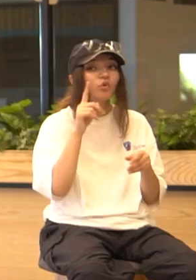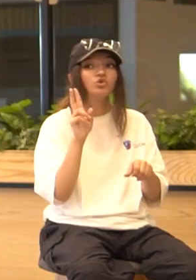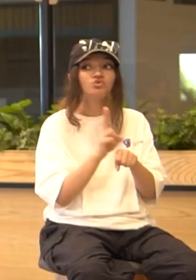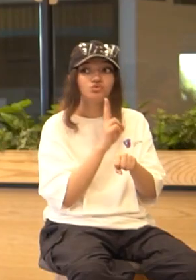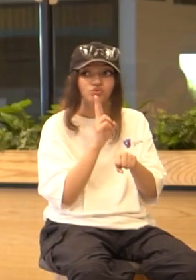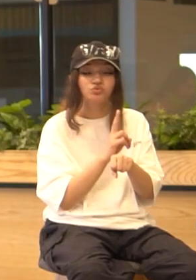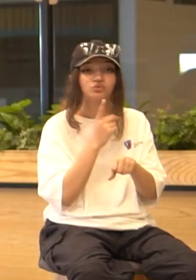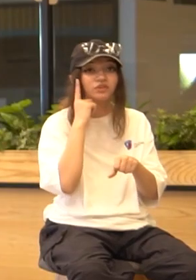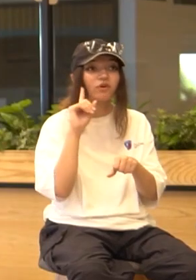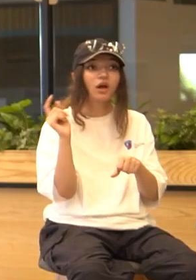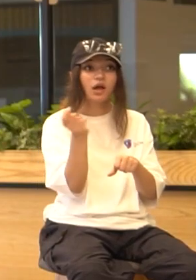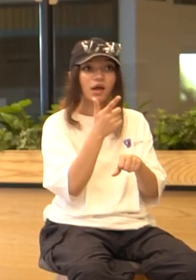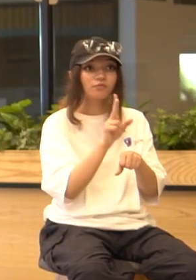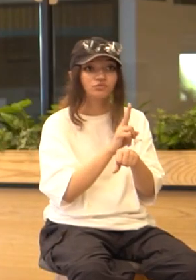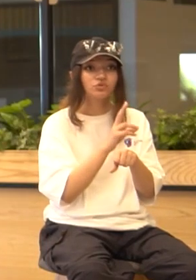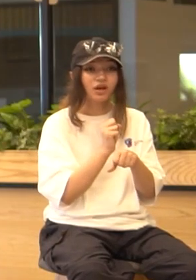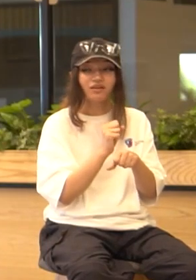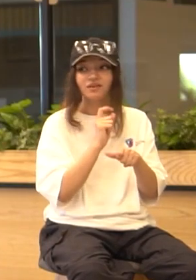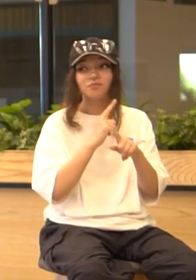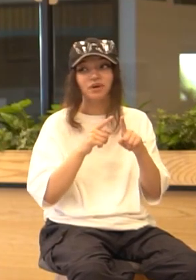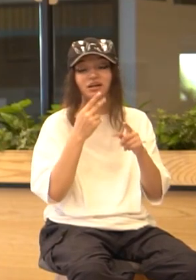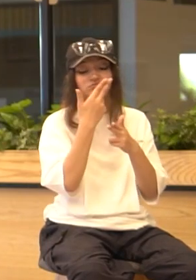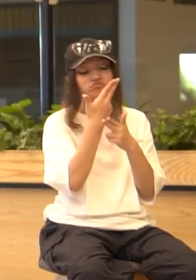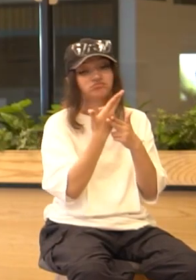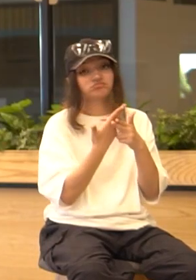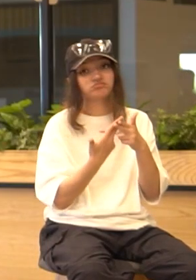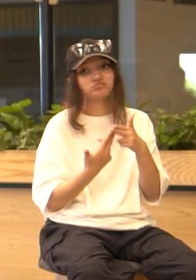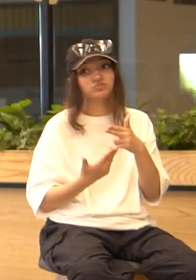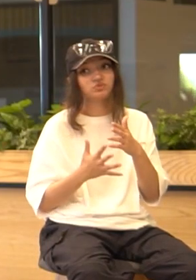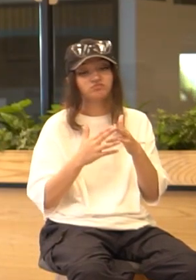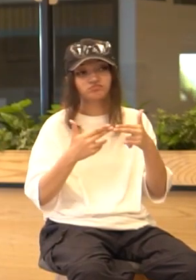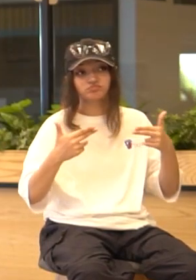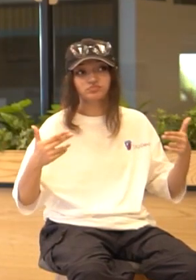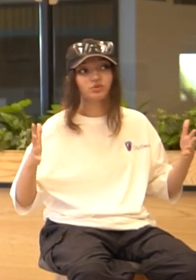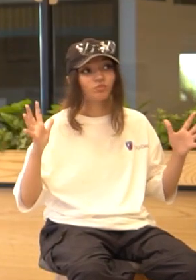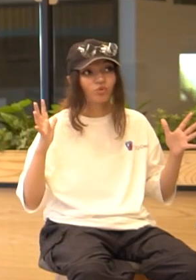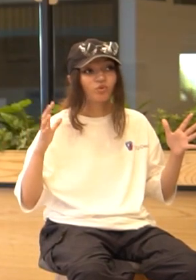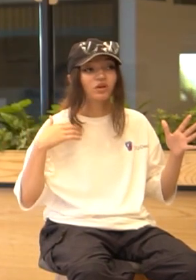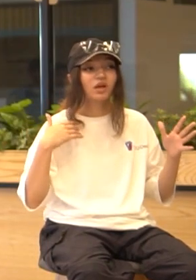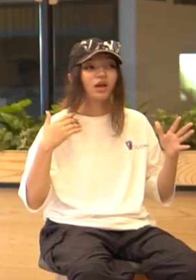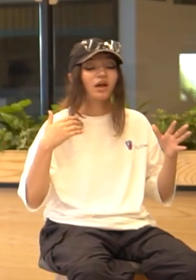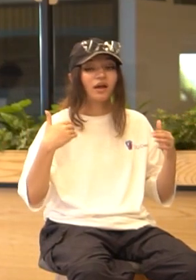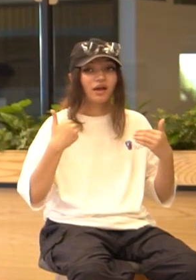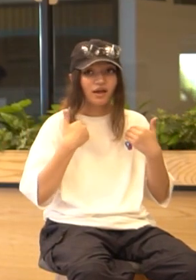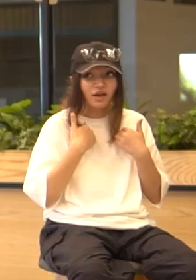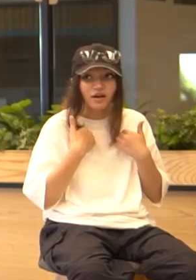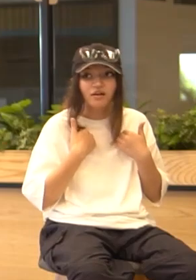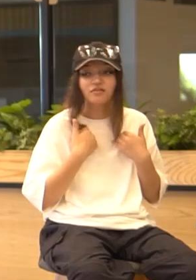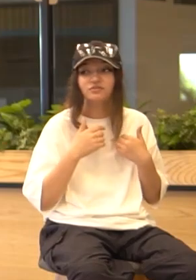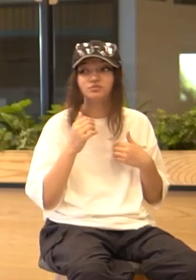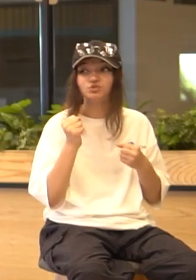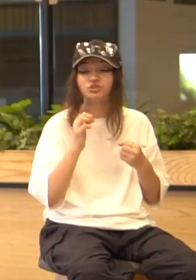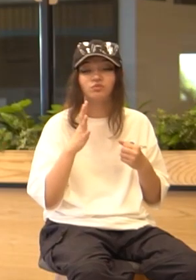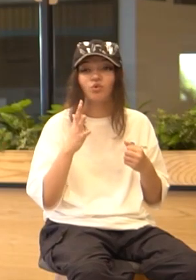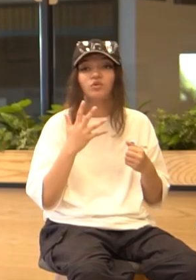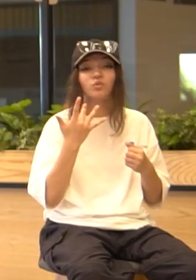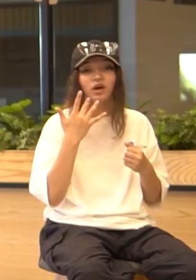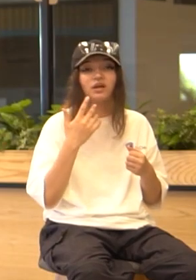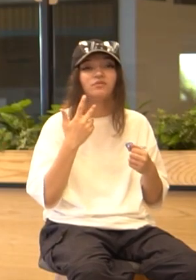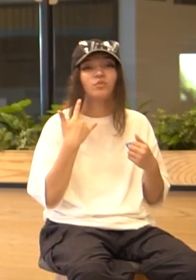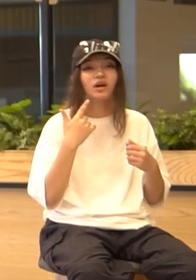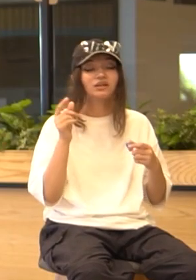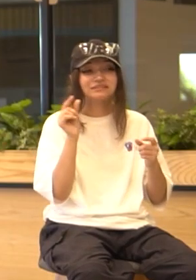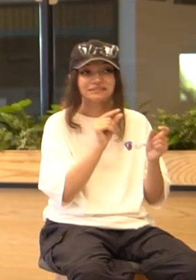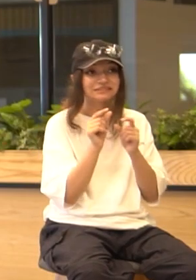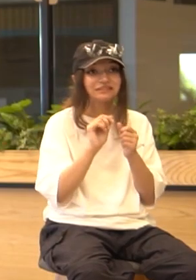that it's sort of like a lengthy process because I have to make sure that I have covered all my bases. I know how each letter connects,